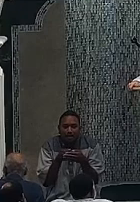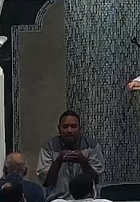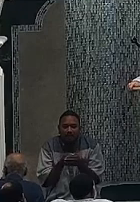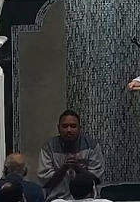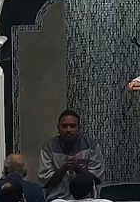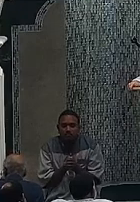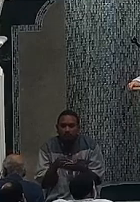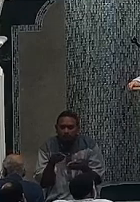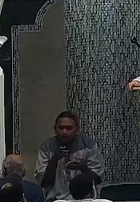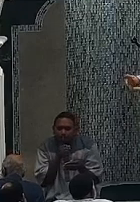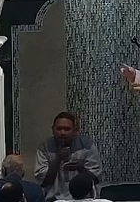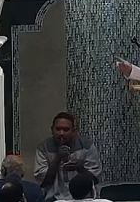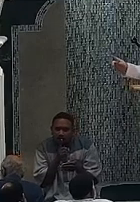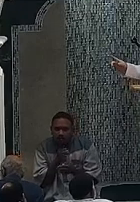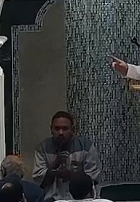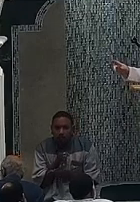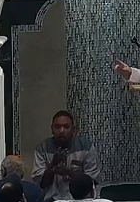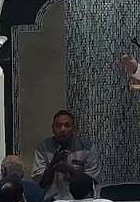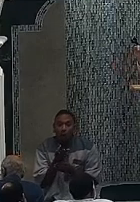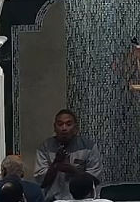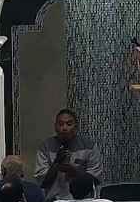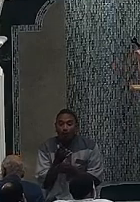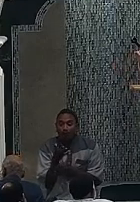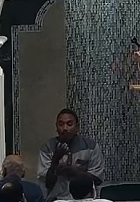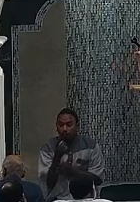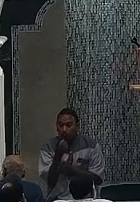Doctor, you said a minimum of 50 rand.